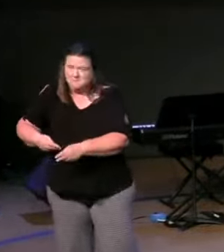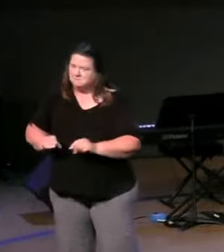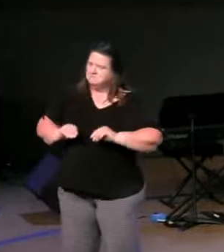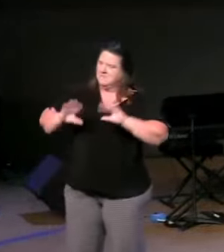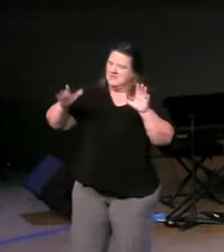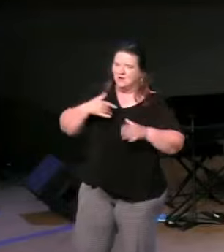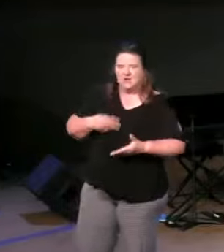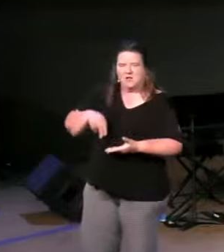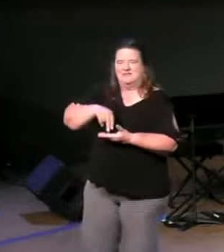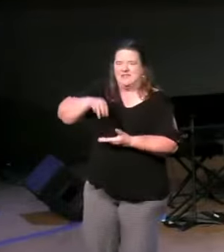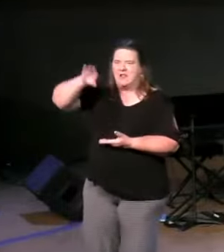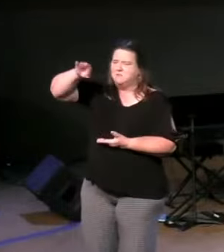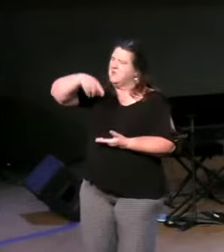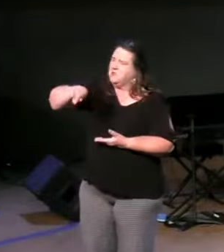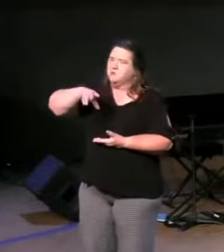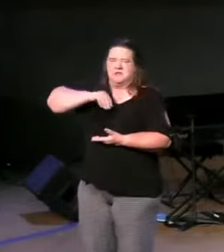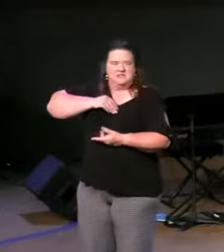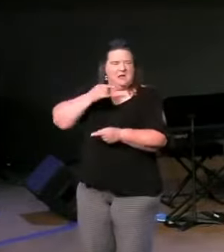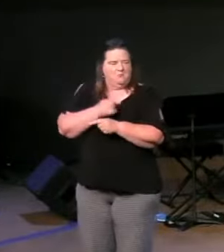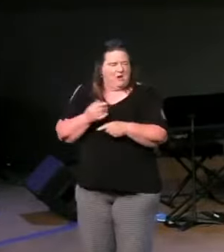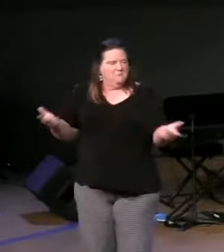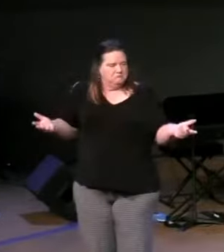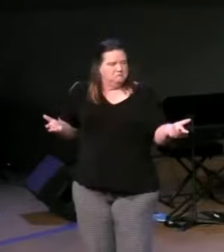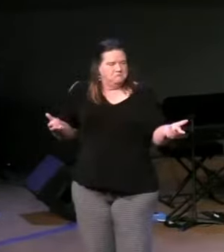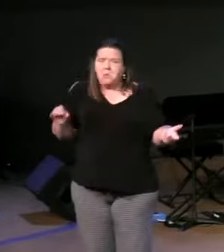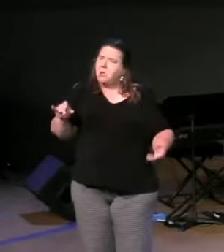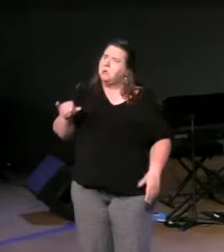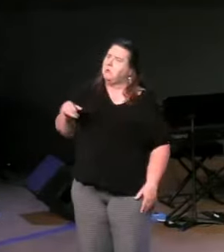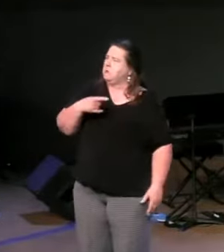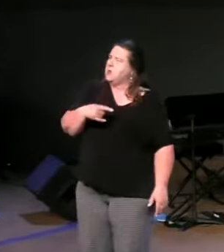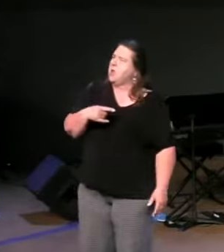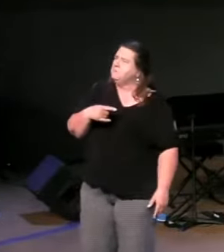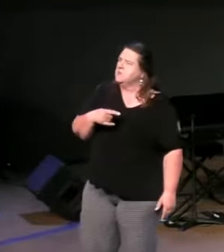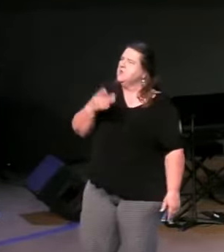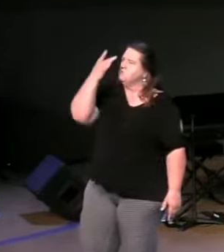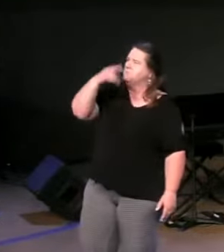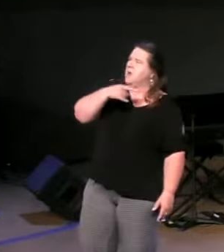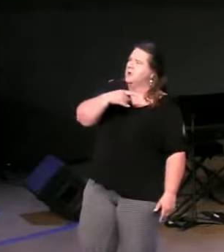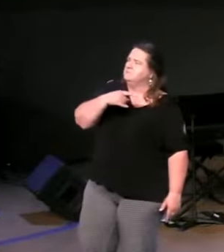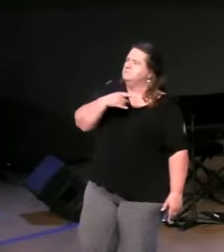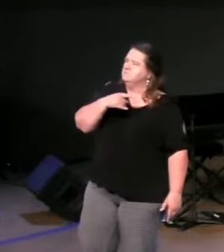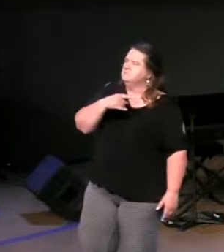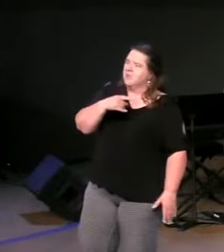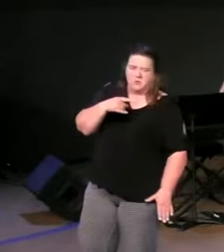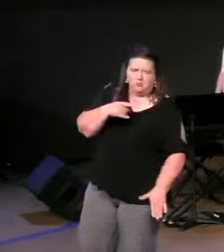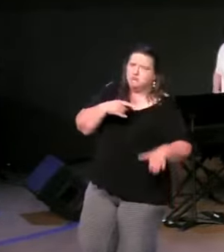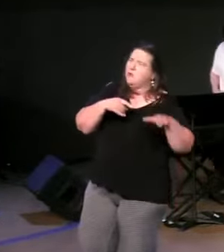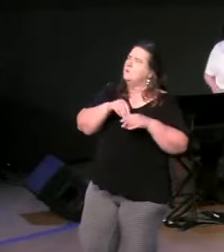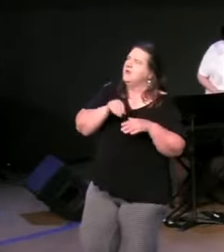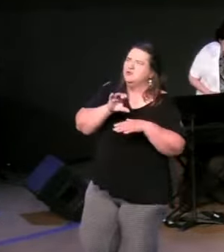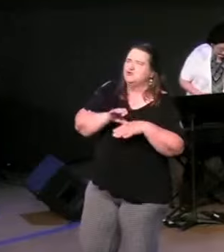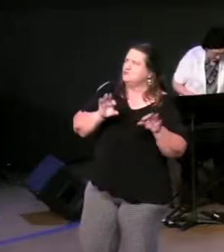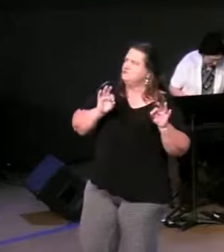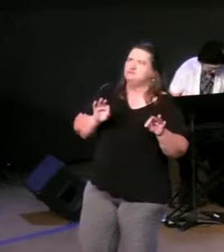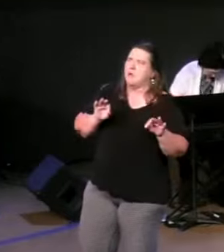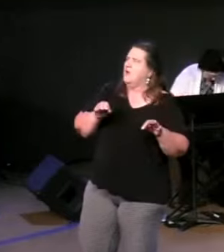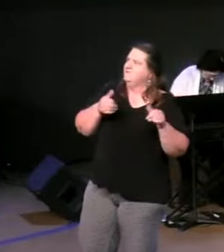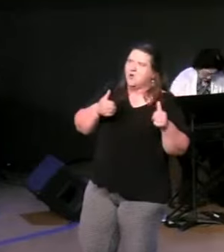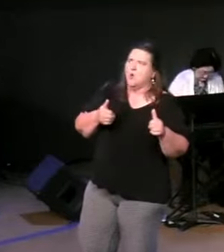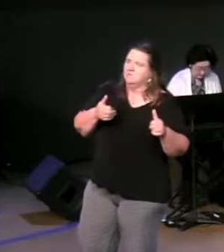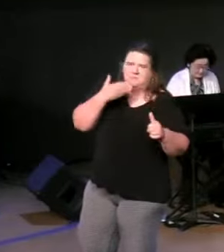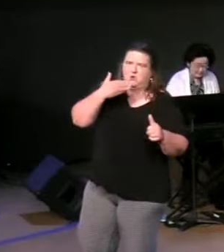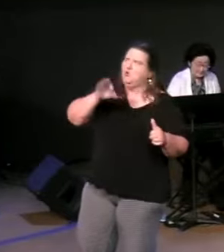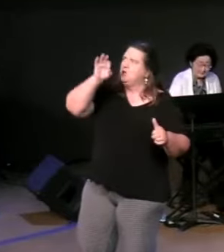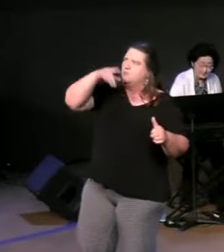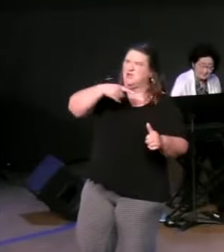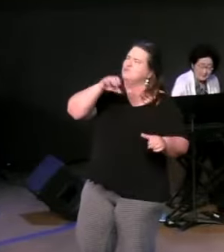speaking to you guys this morning, right? You'd probably say, oh man, he was destined to be in the mission field. He was destined to be